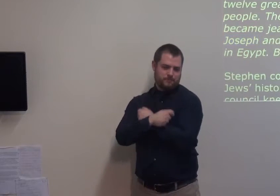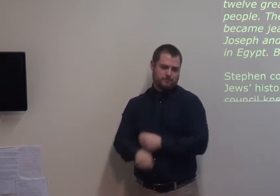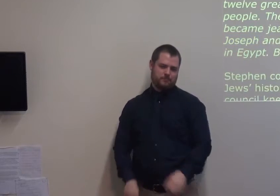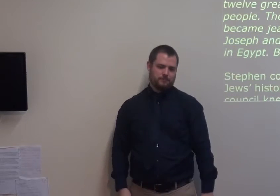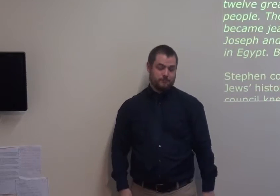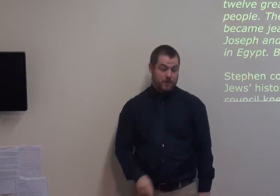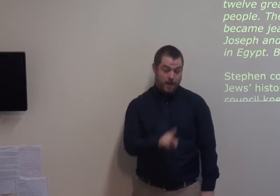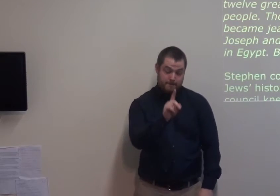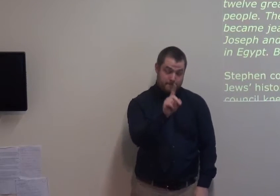But God was with him.